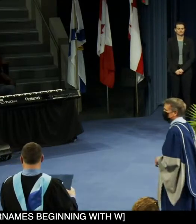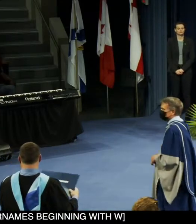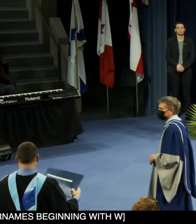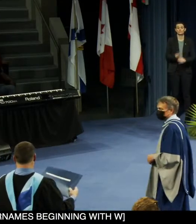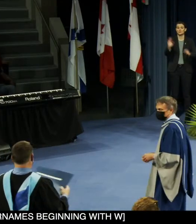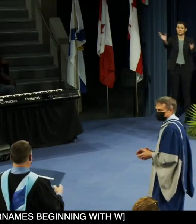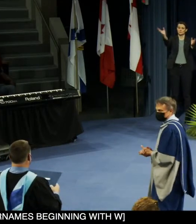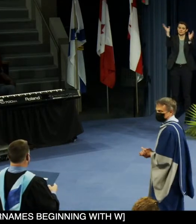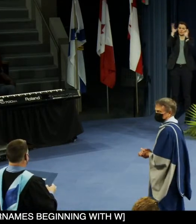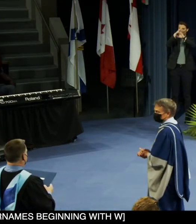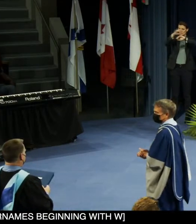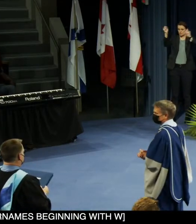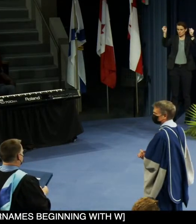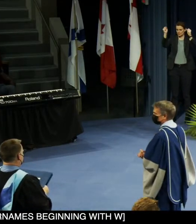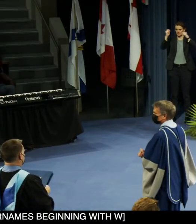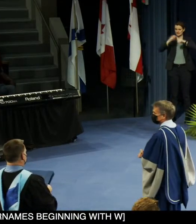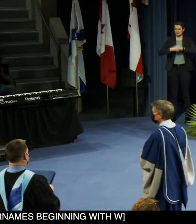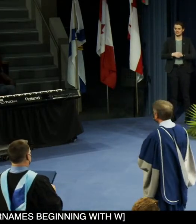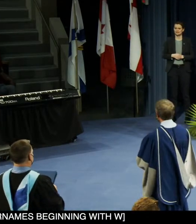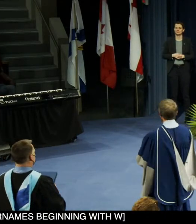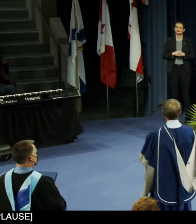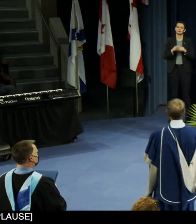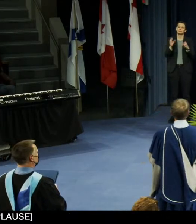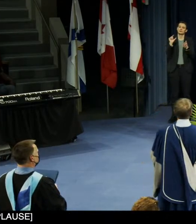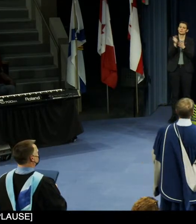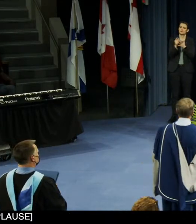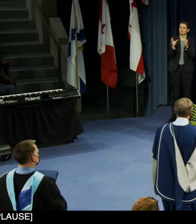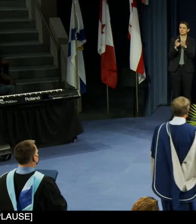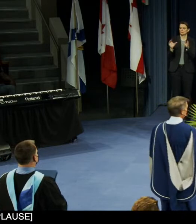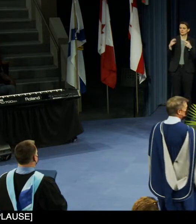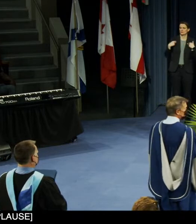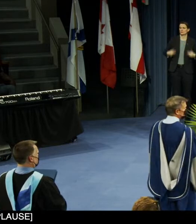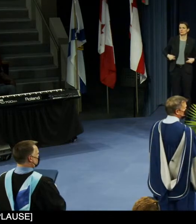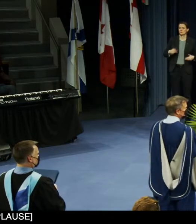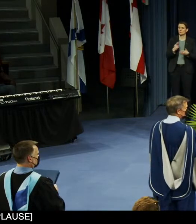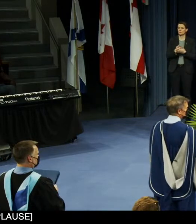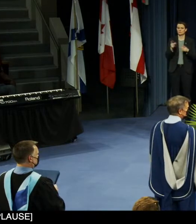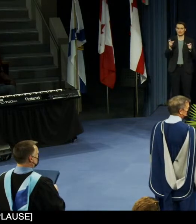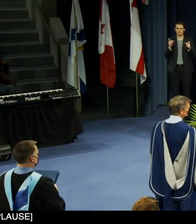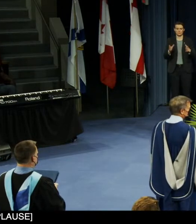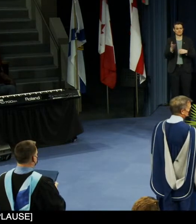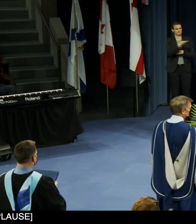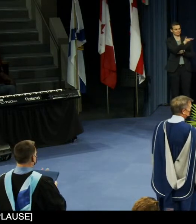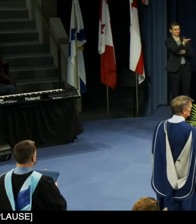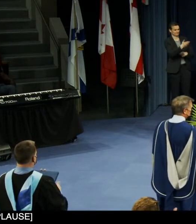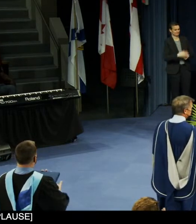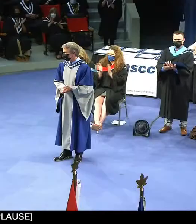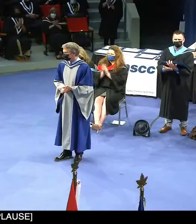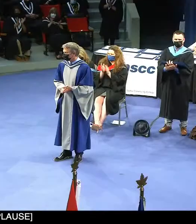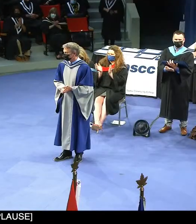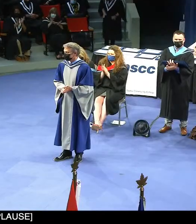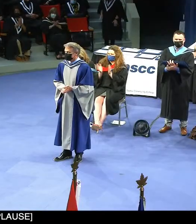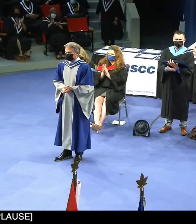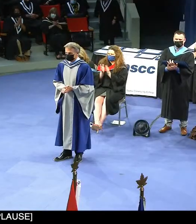Mr. President, the graduates for the Graduate Certificate in Human Resource Management.